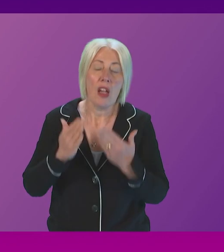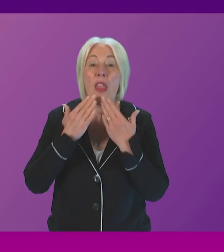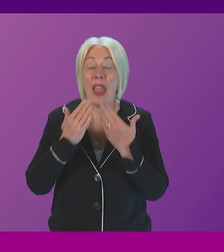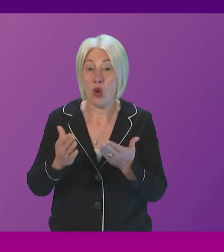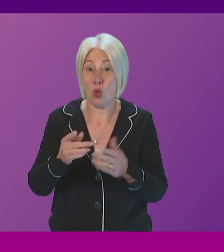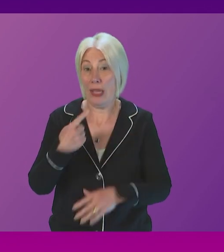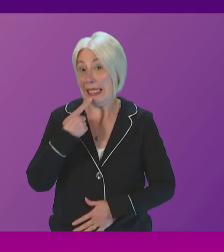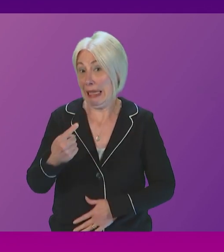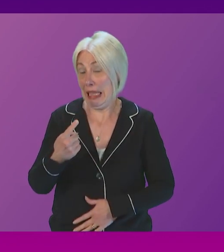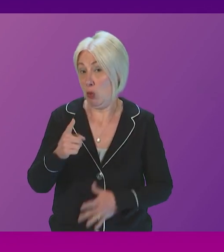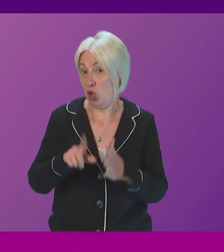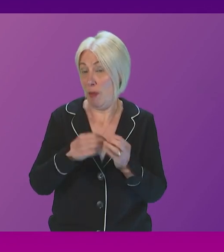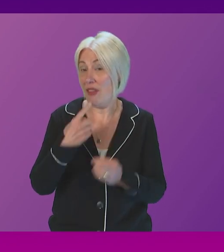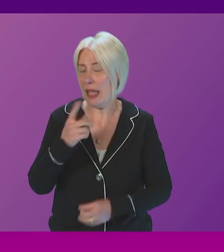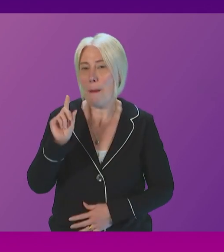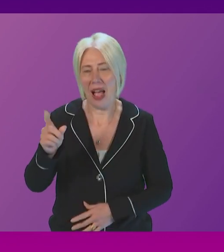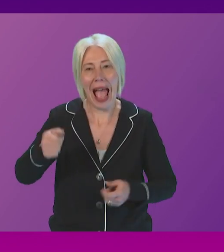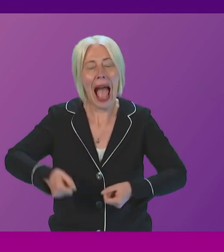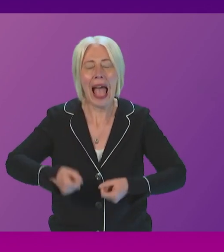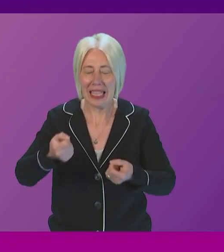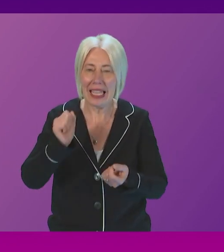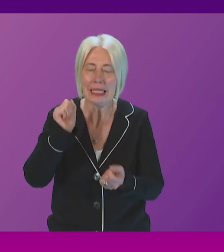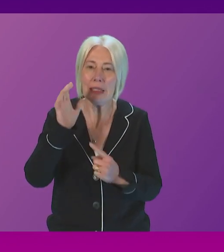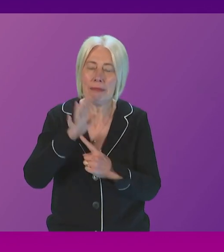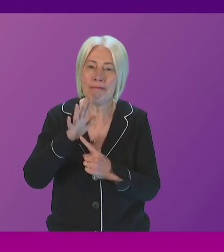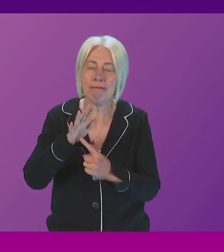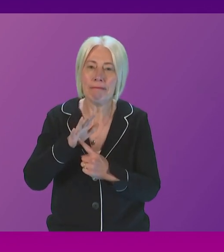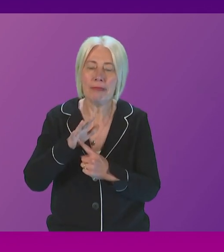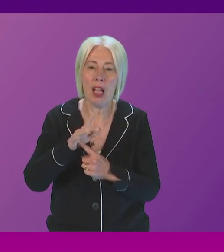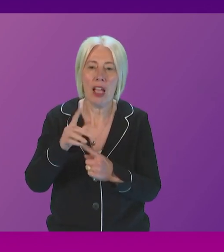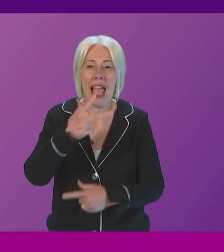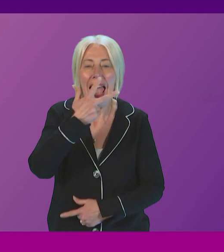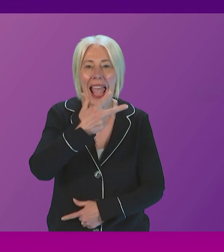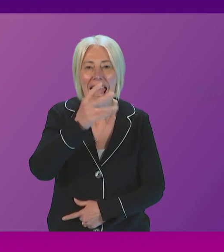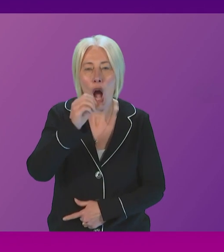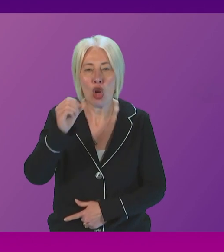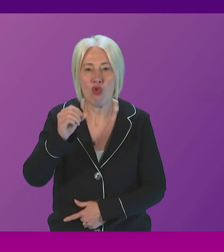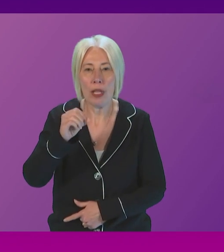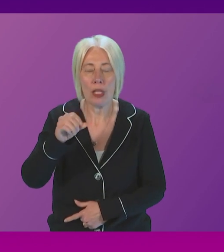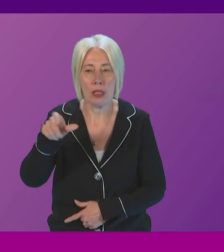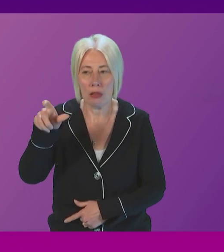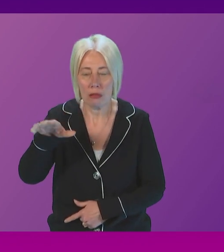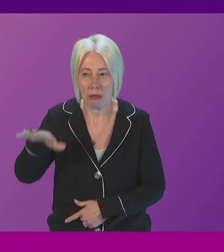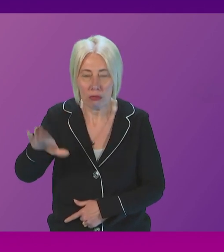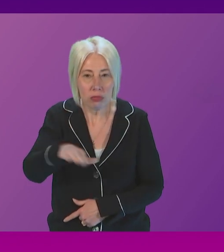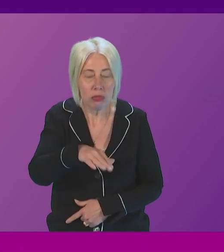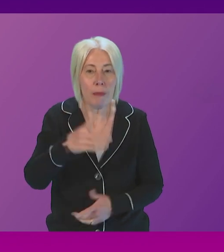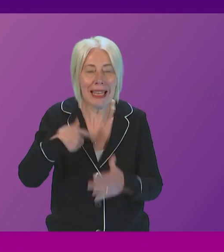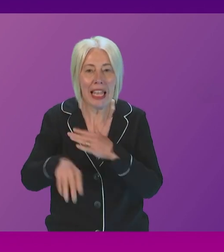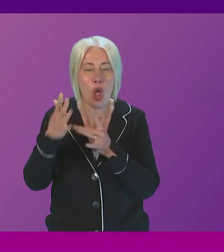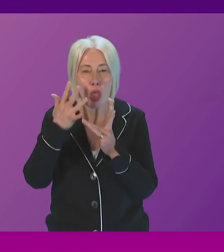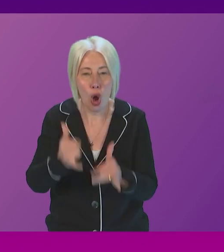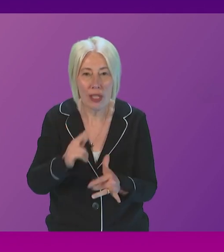made. I think what he has just highlighted is central to the issue. I think there is a question whether or not the 800 or so cases that took part in that audit